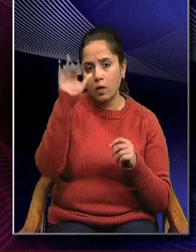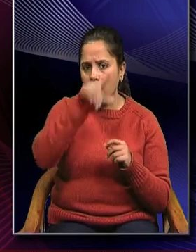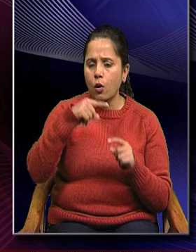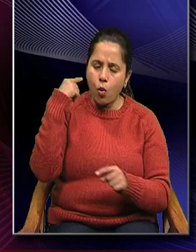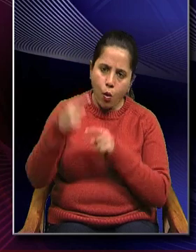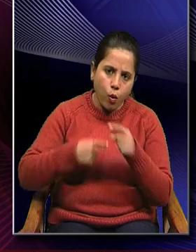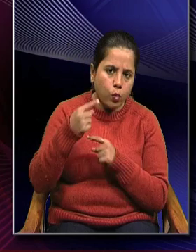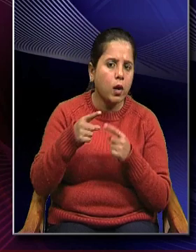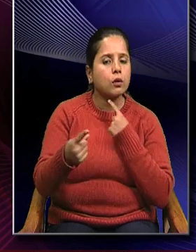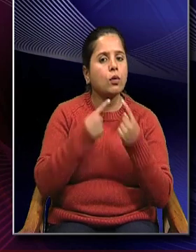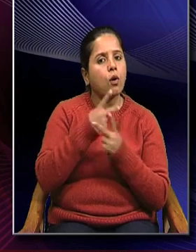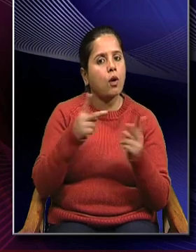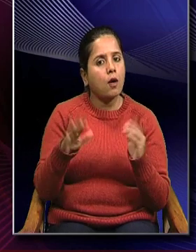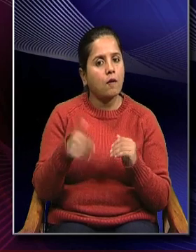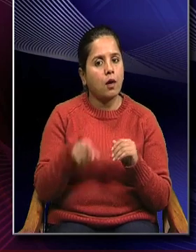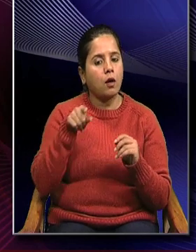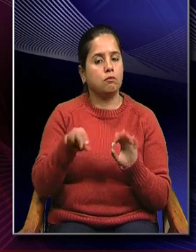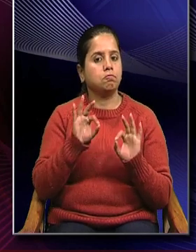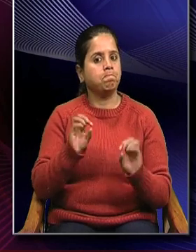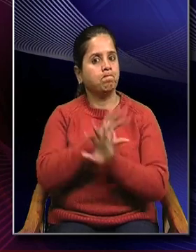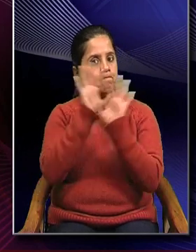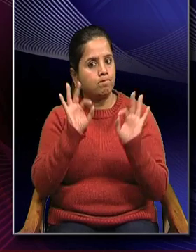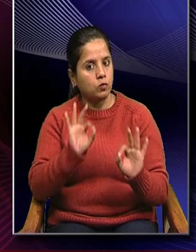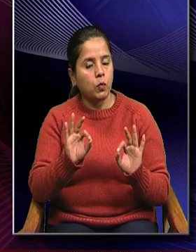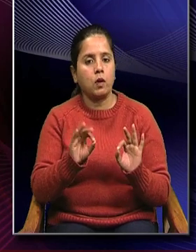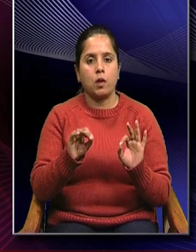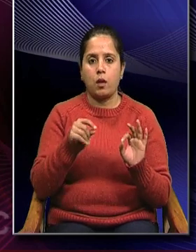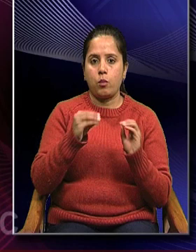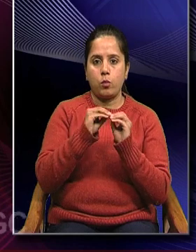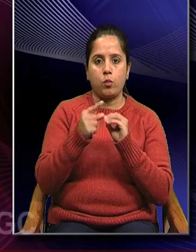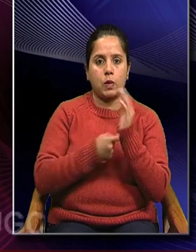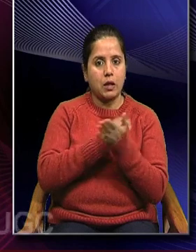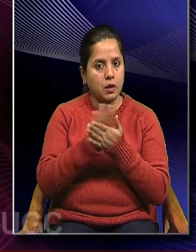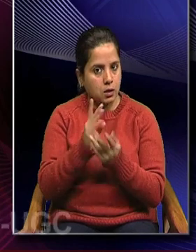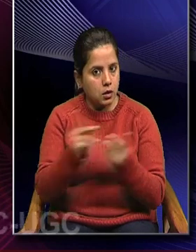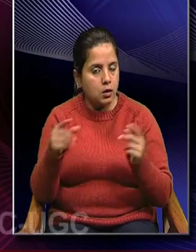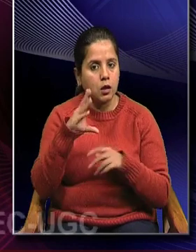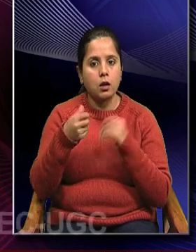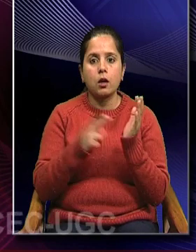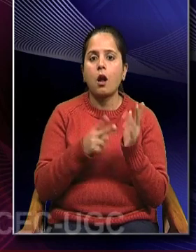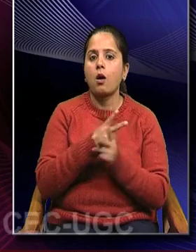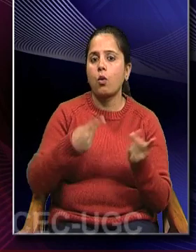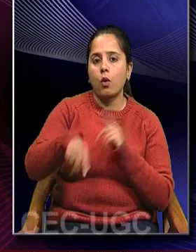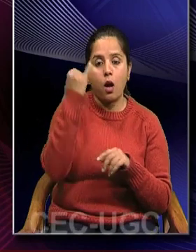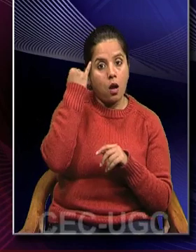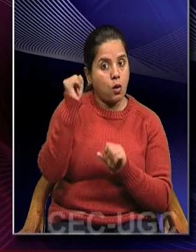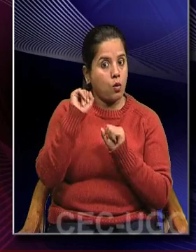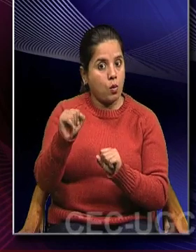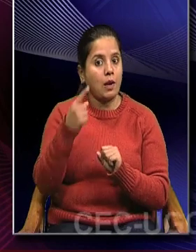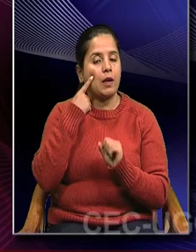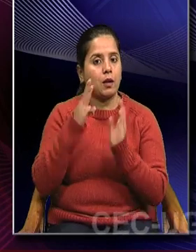always talked about as a brightest jewel in the British crown, and it played an important role in the ideology of